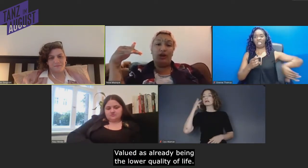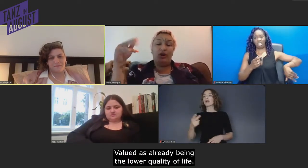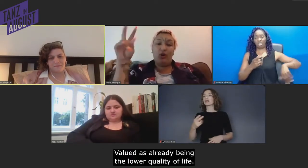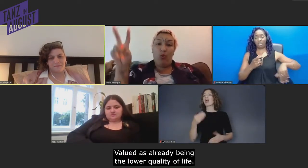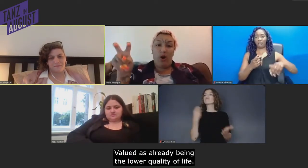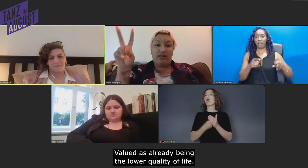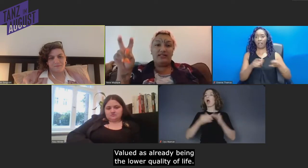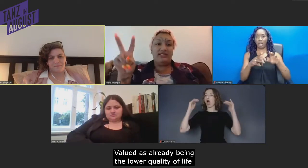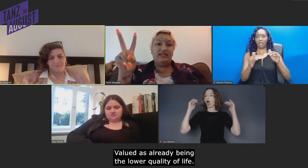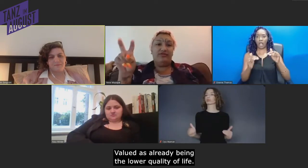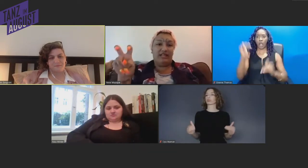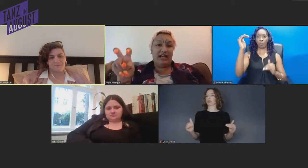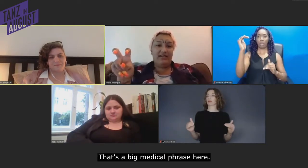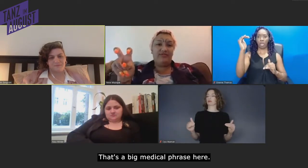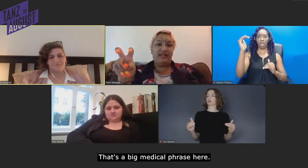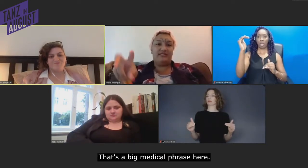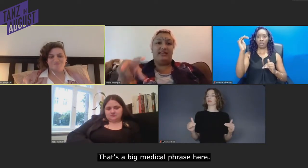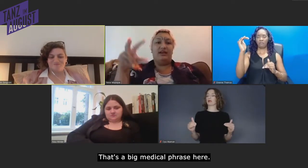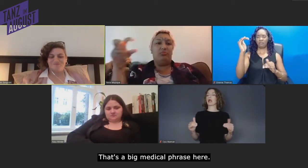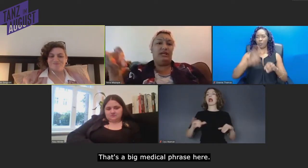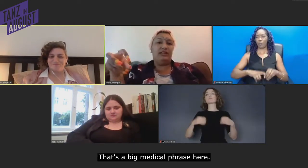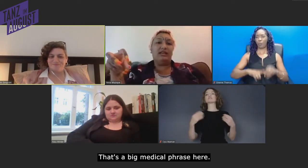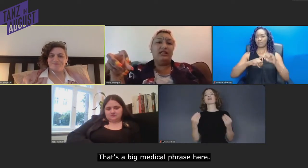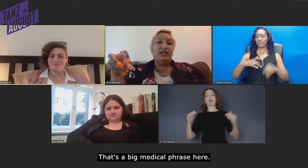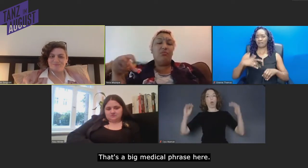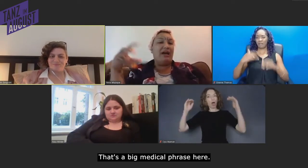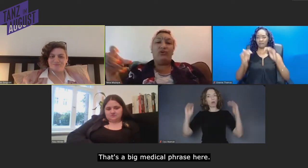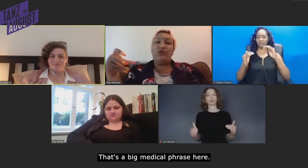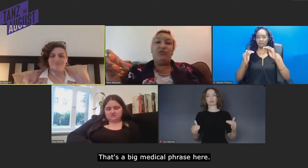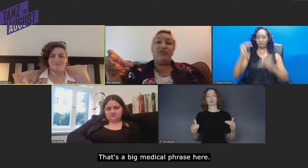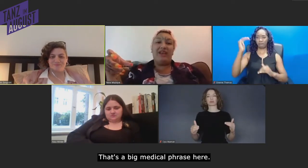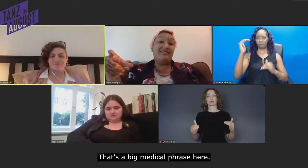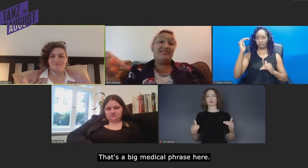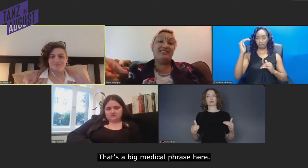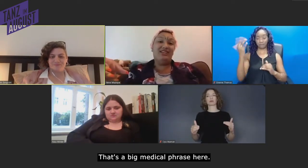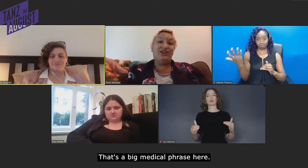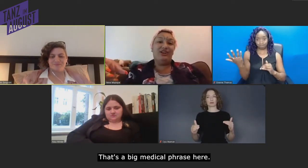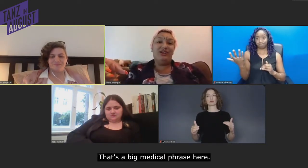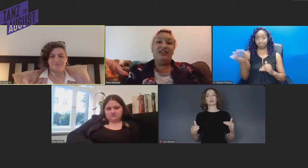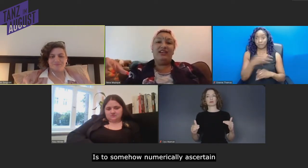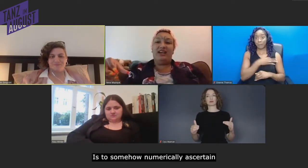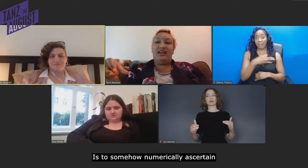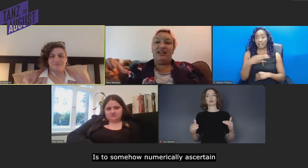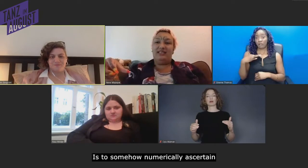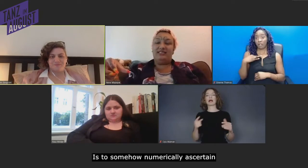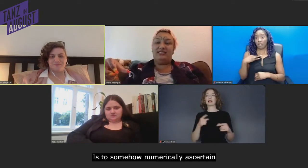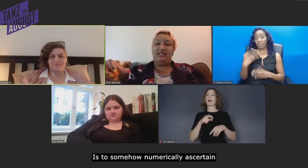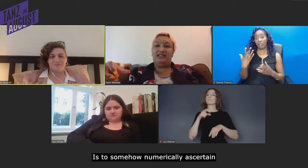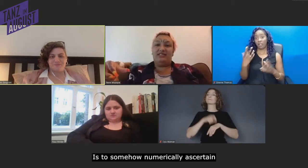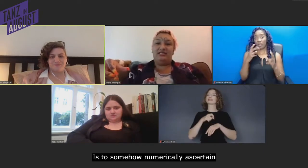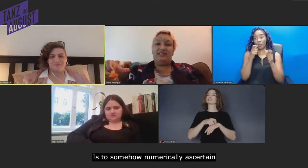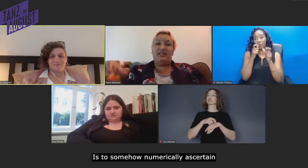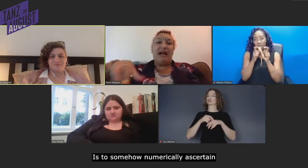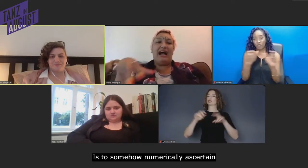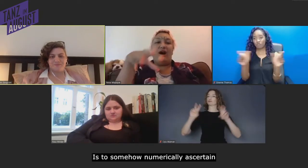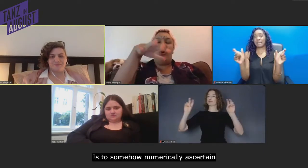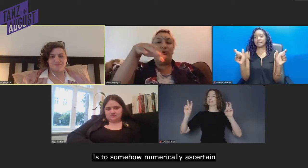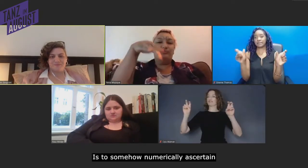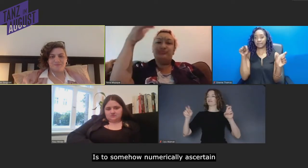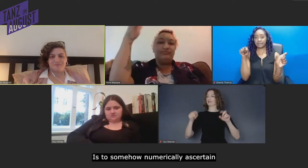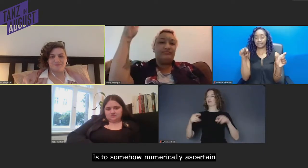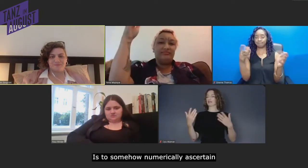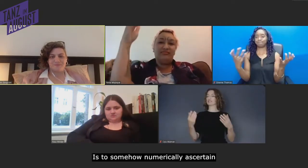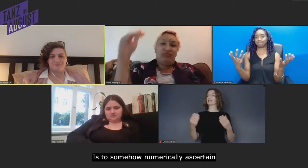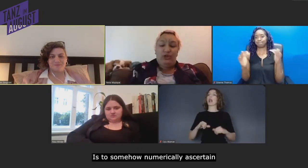lower quality of life. That's like a big medical phrase here, is to somehow